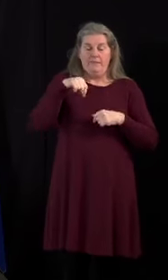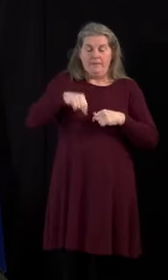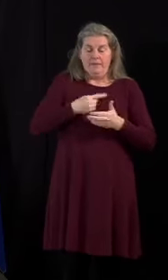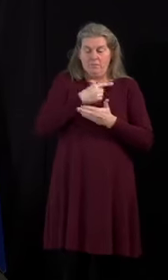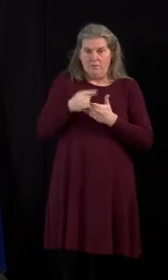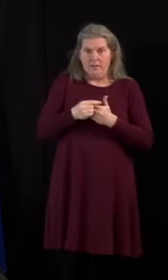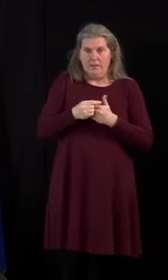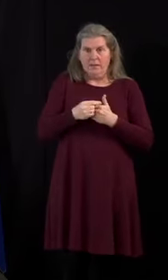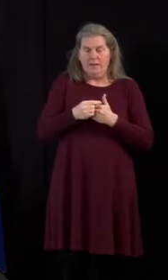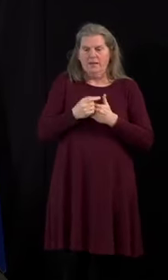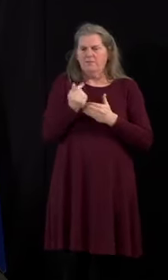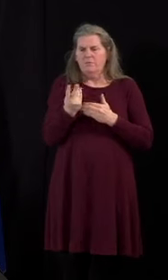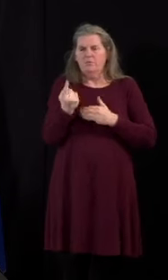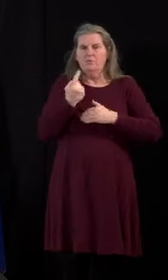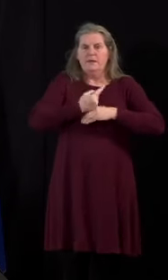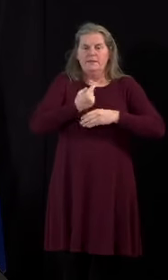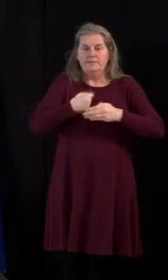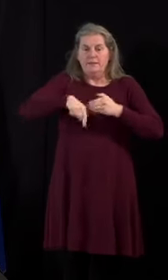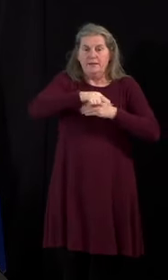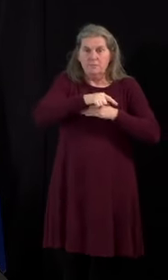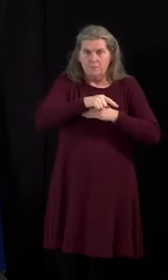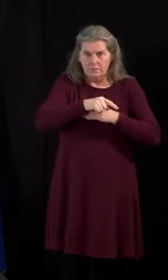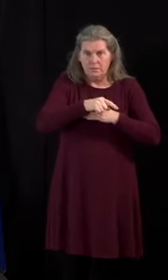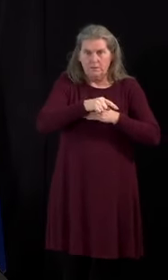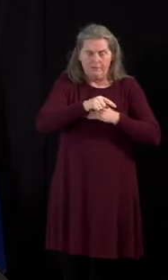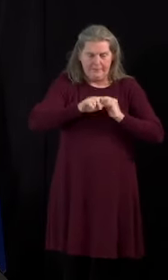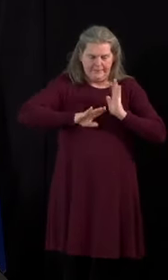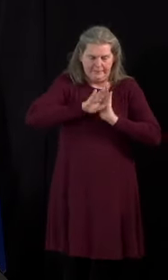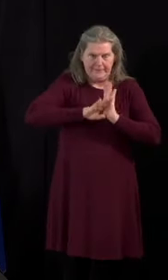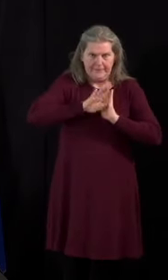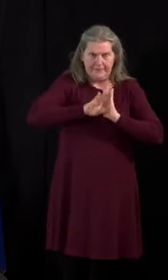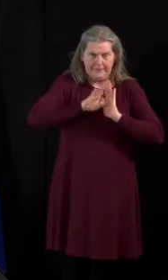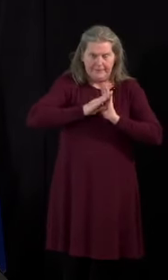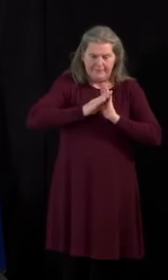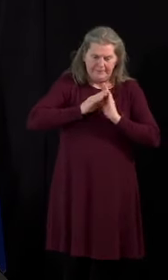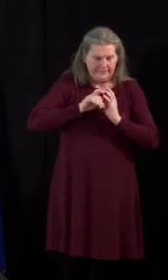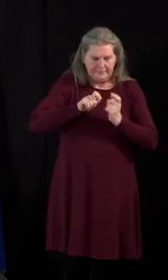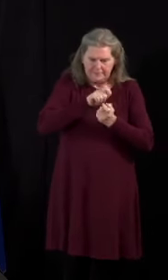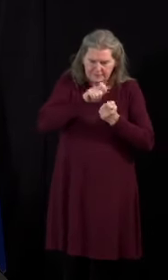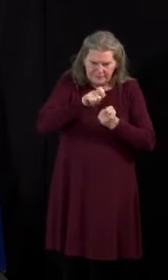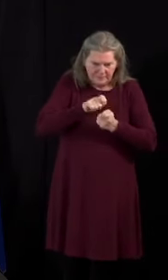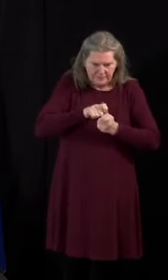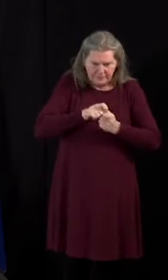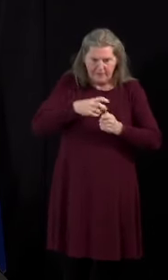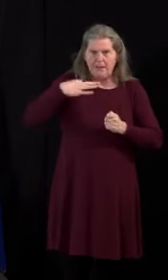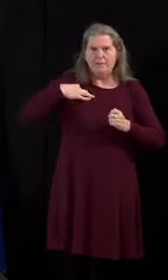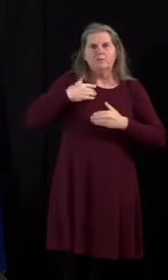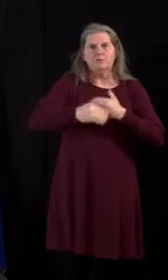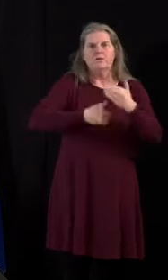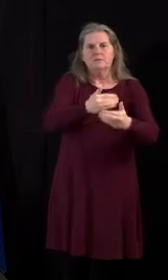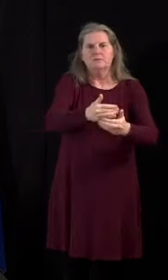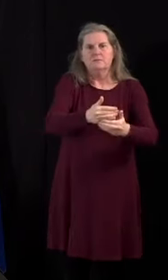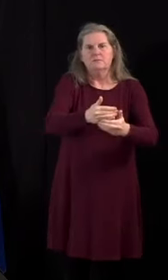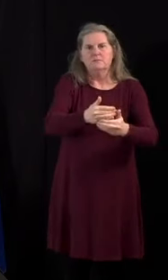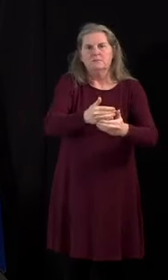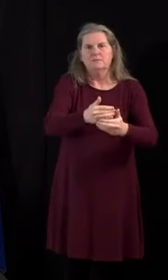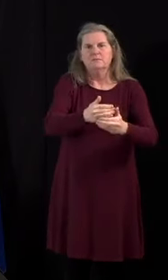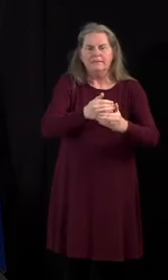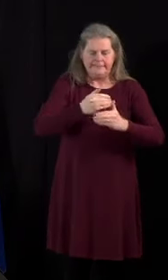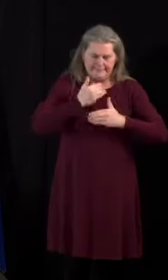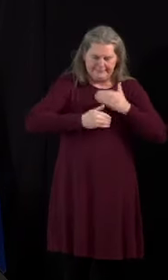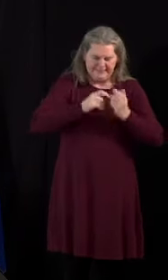weekend and a few days next week to finish tying up the application process, and getting